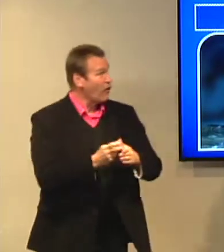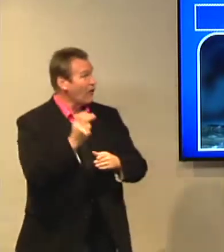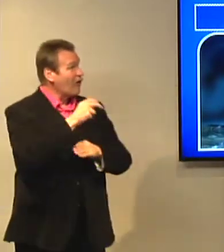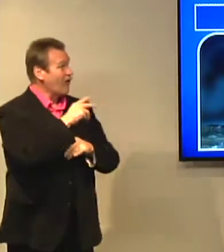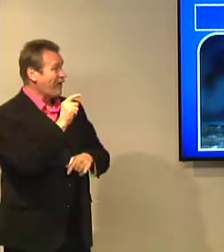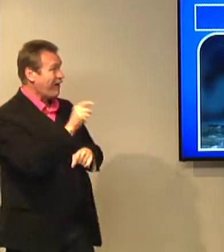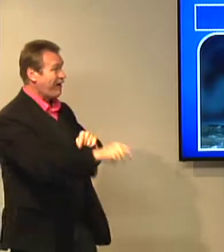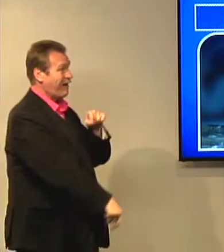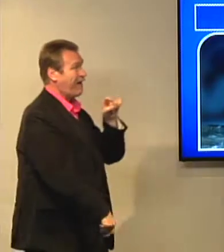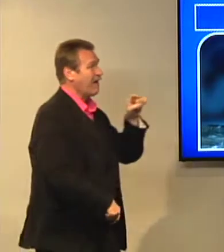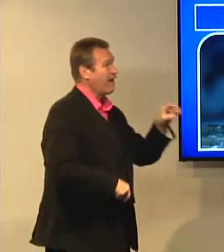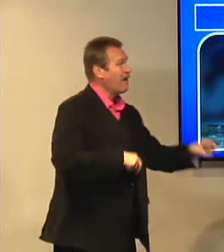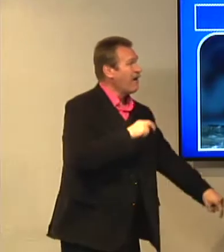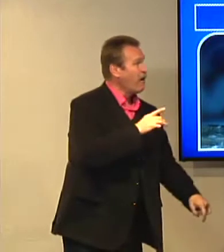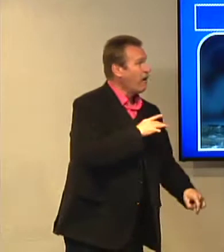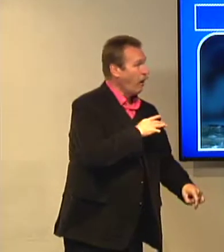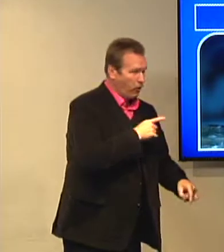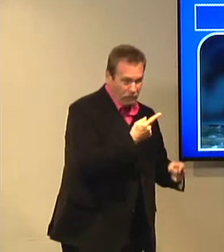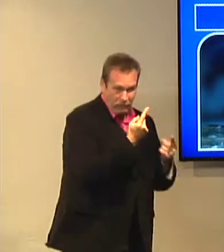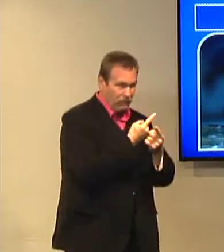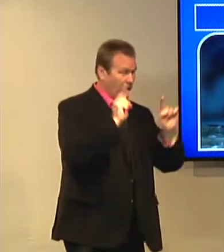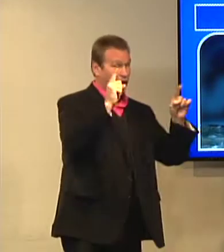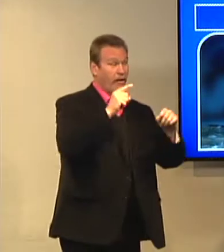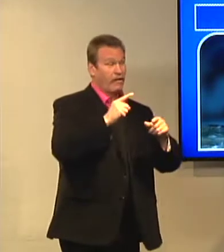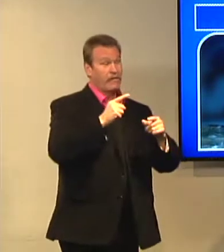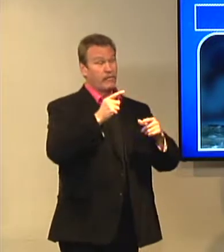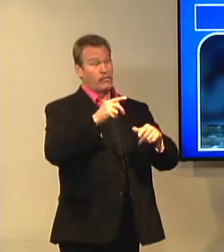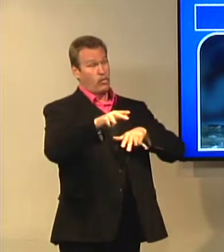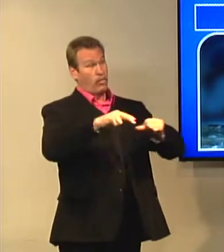he took up the challenge, and he walked out on water.